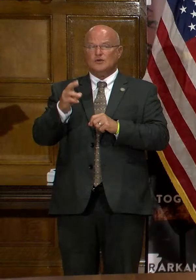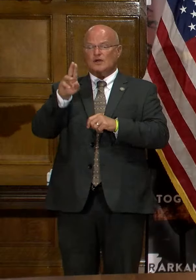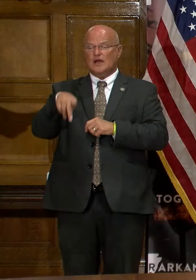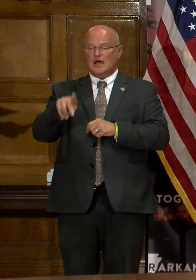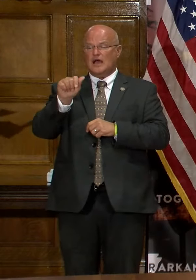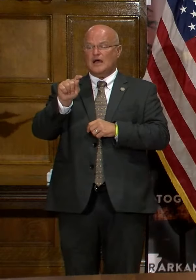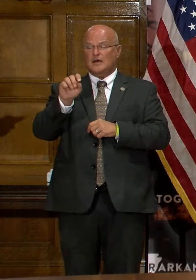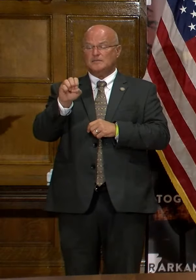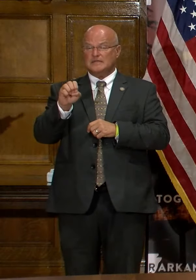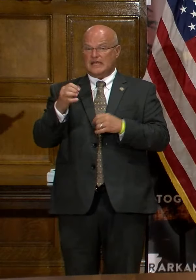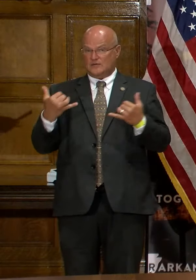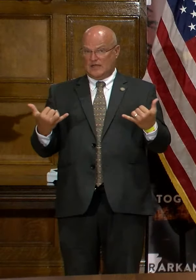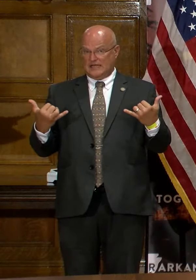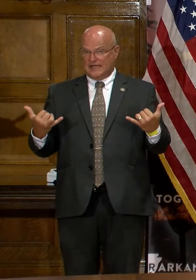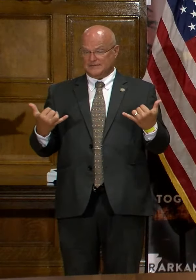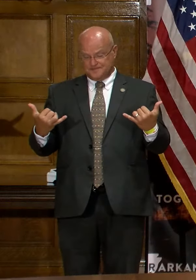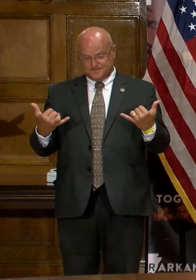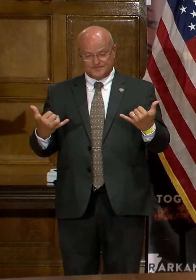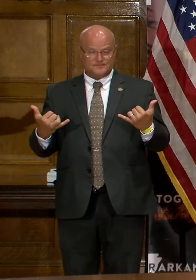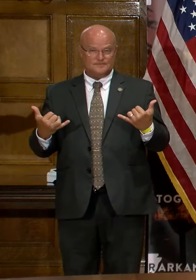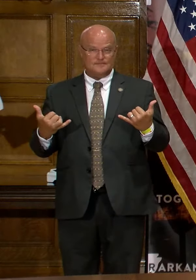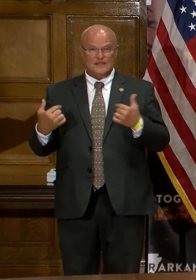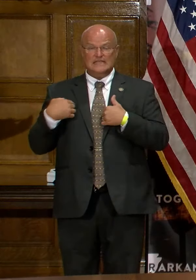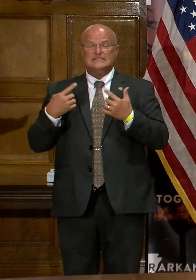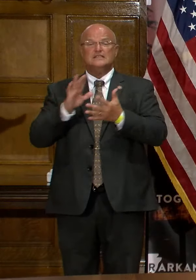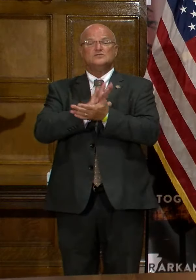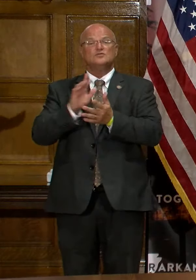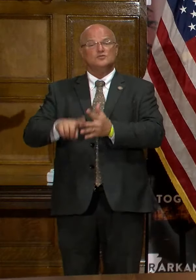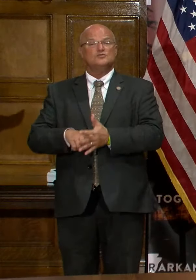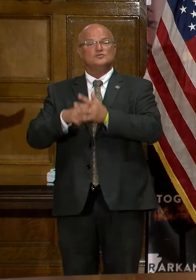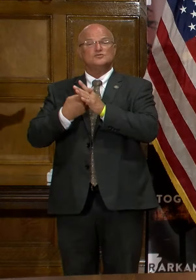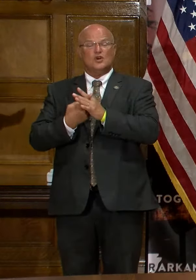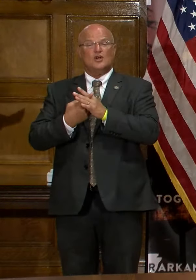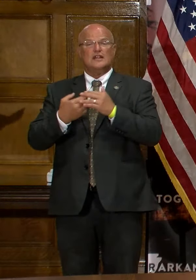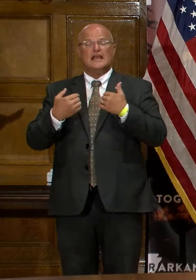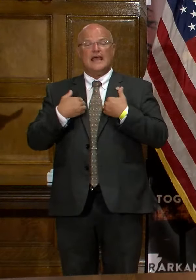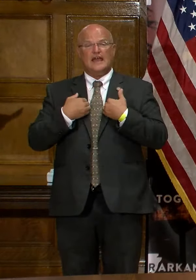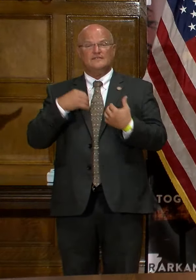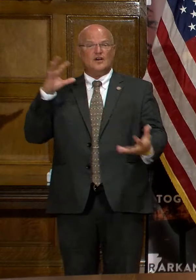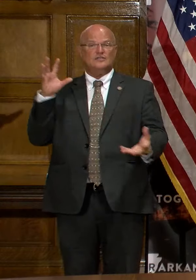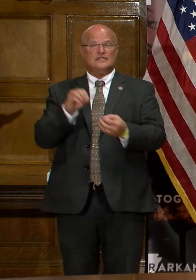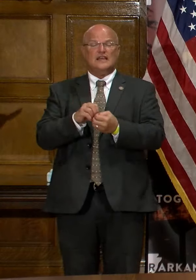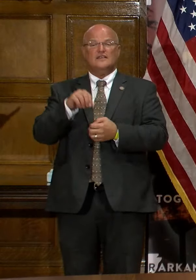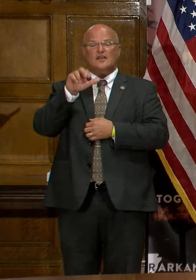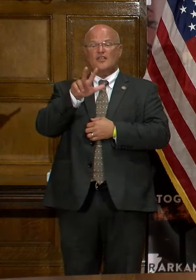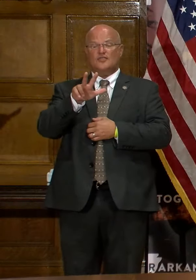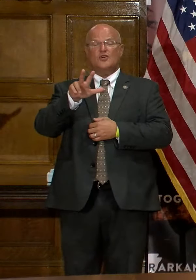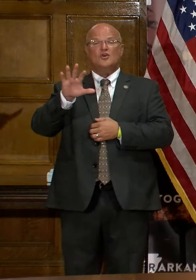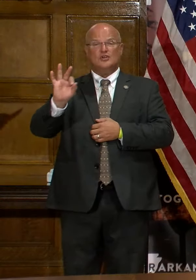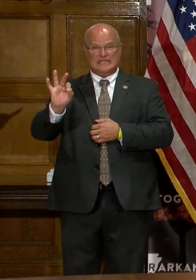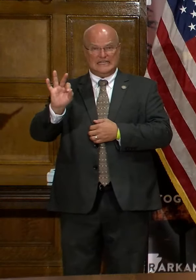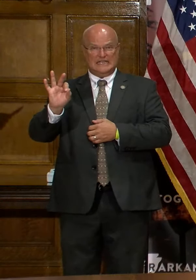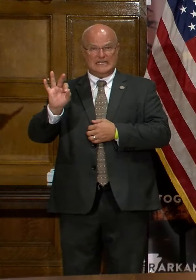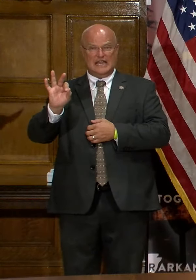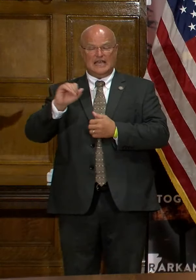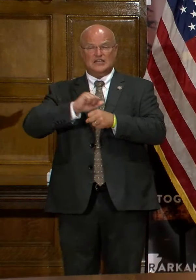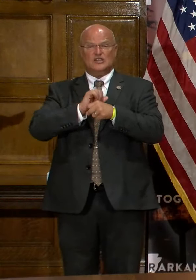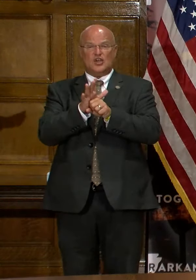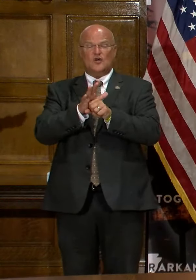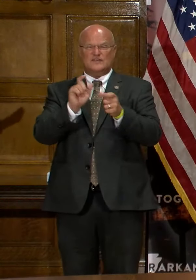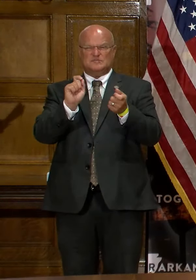update on where schools are today. Since school started, there have been a total of 39